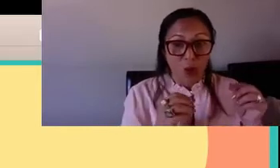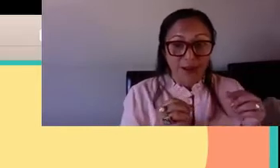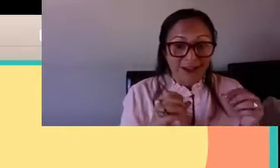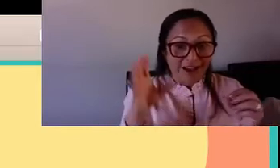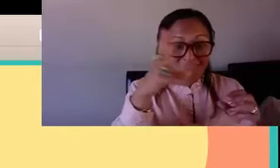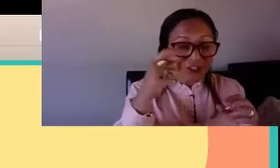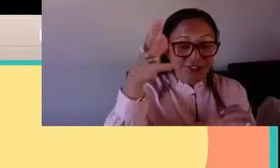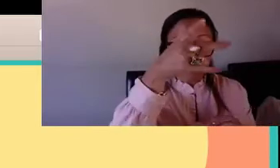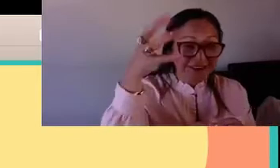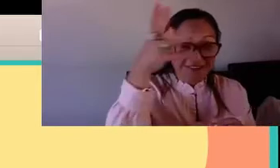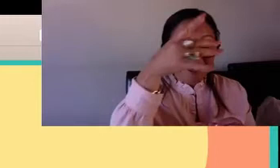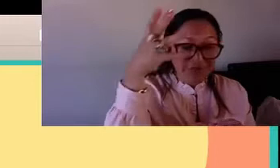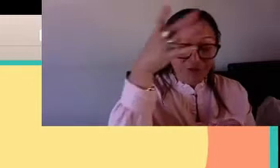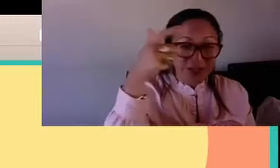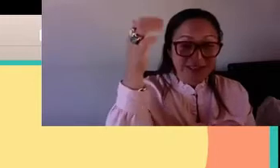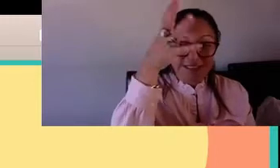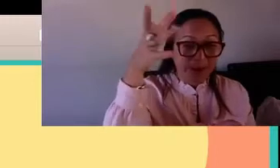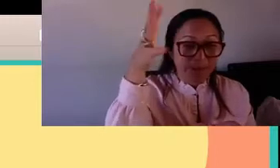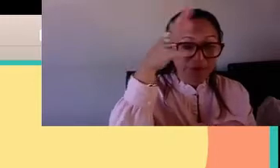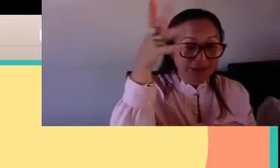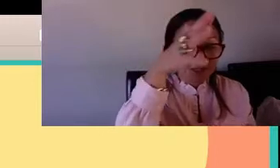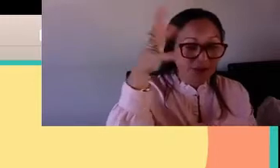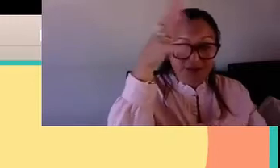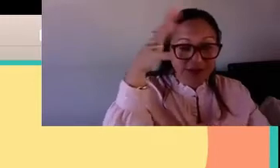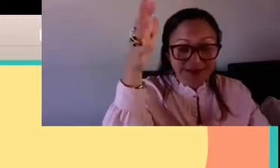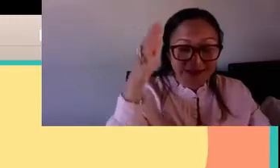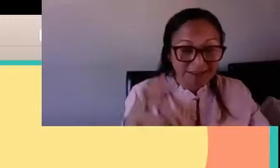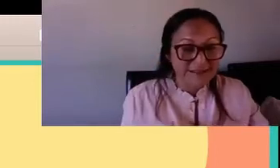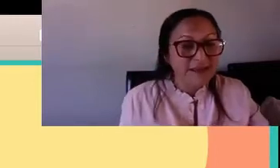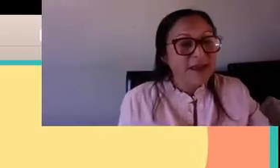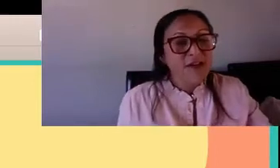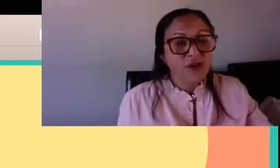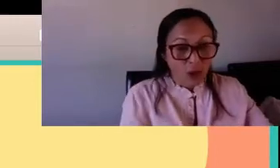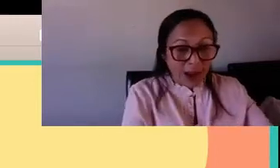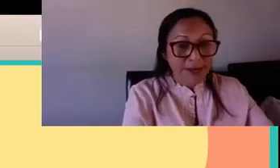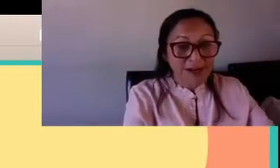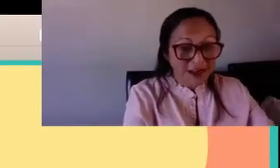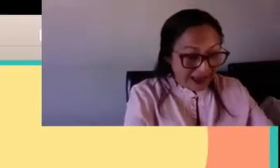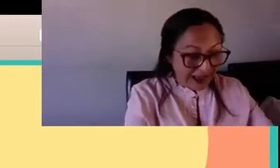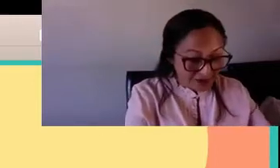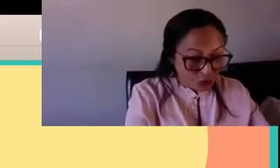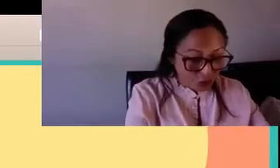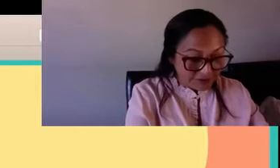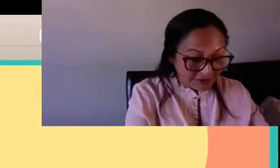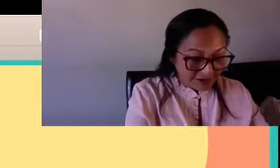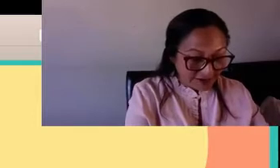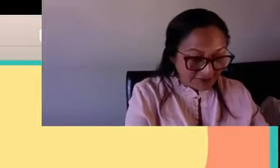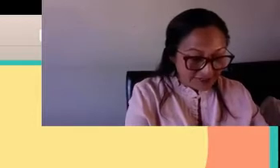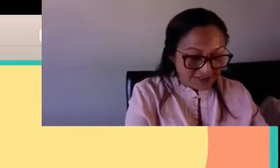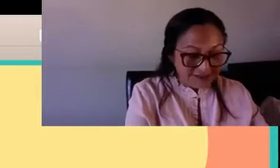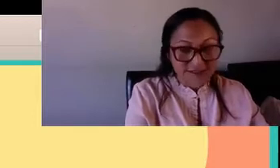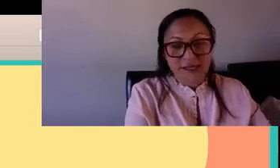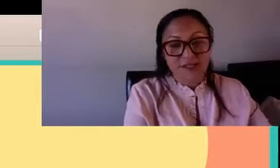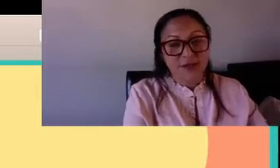oh, she's doing this sign for milk. It's not perfect. She moves her hands like this. So I'm going to add a new one to